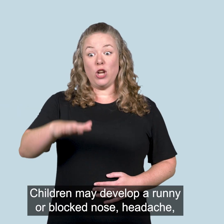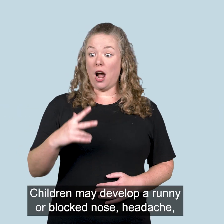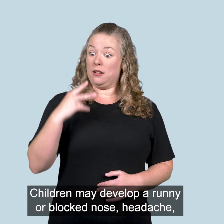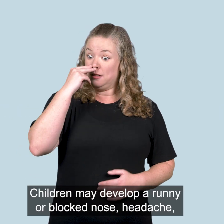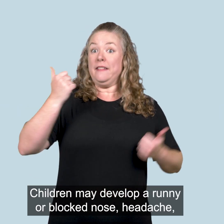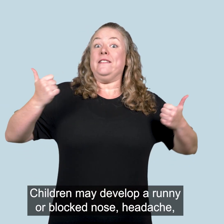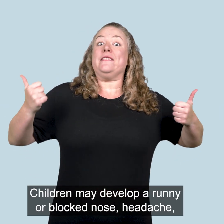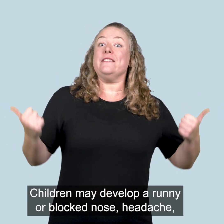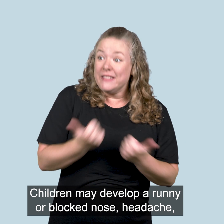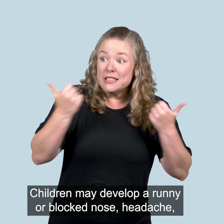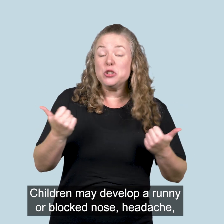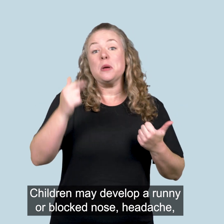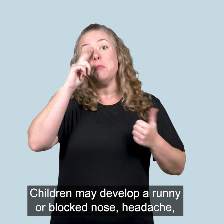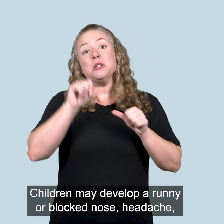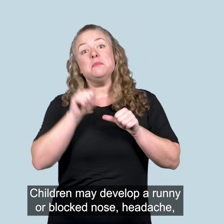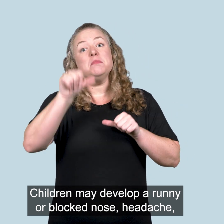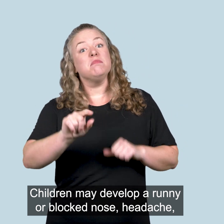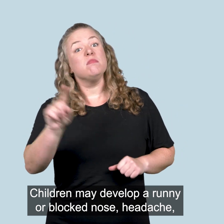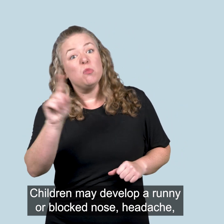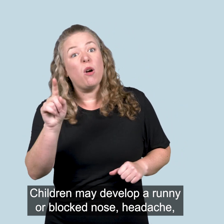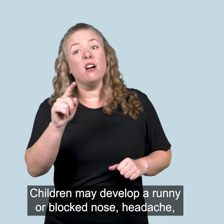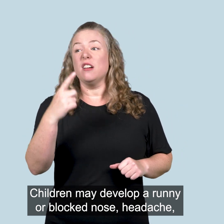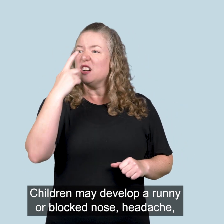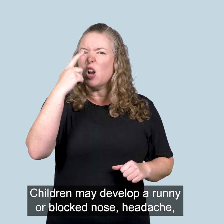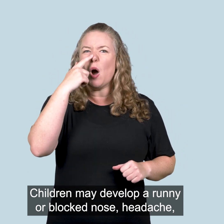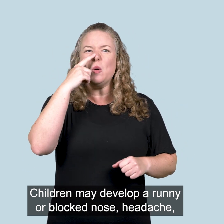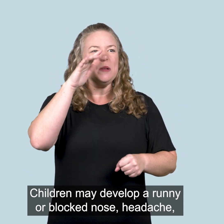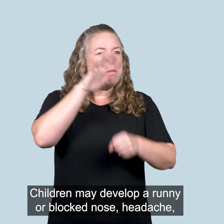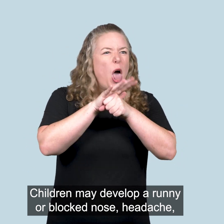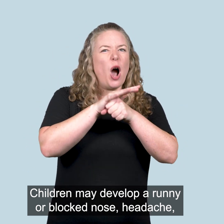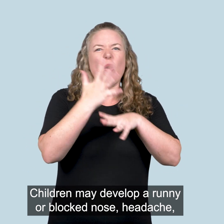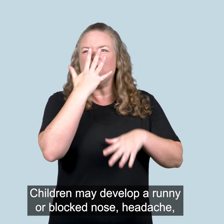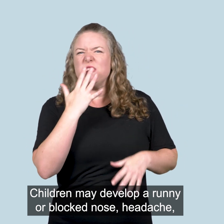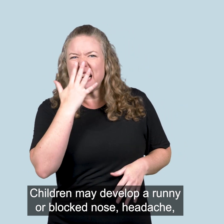Children may develop a runny or blocked nose, headache,